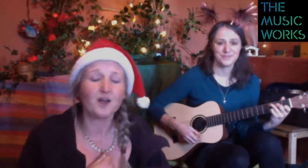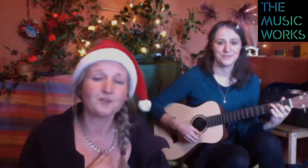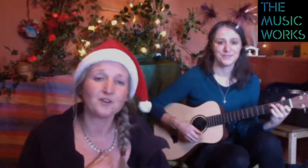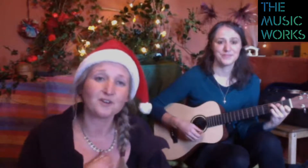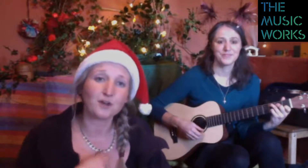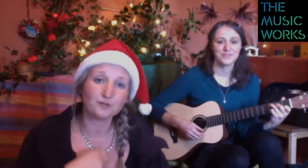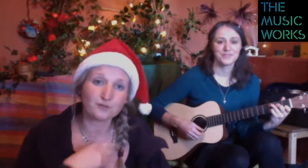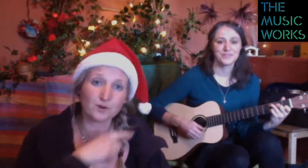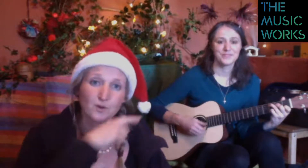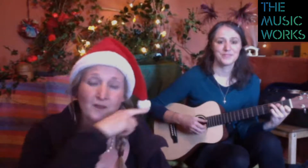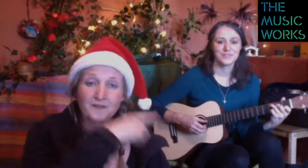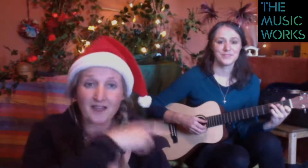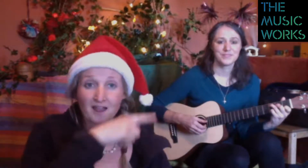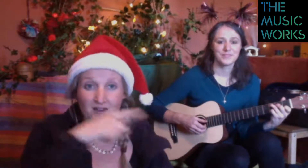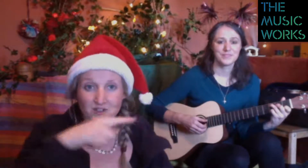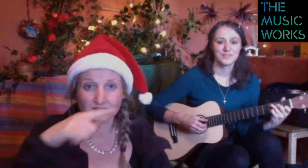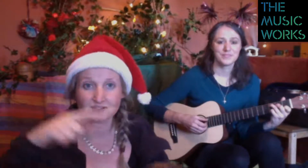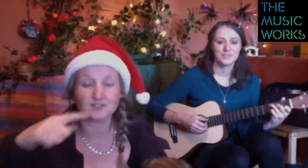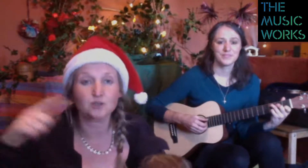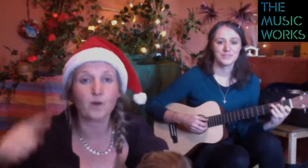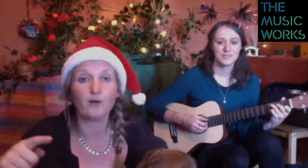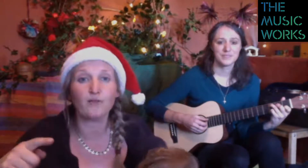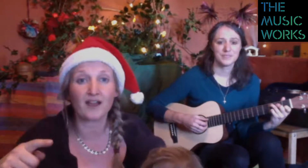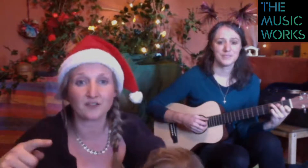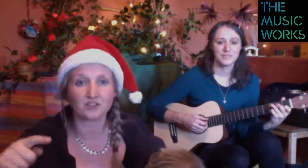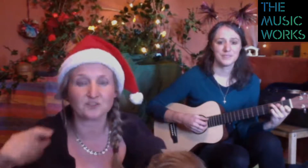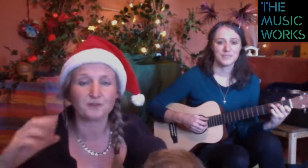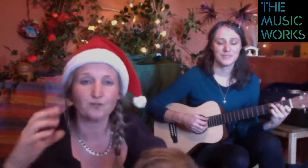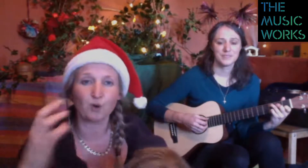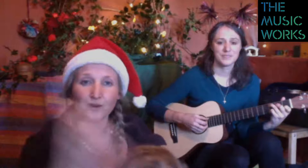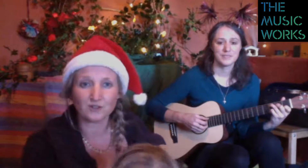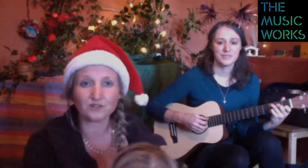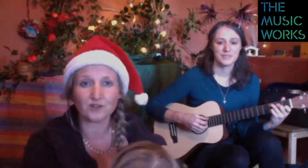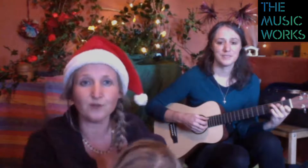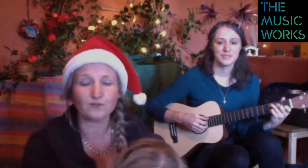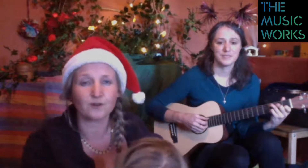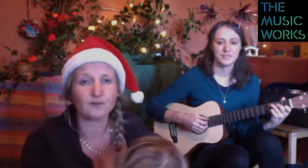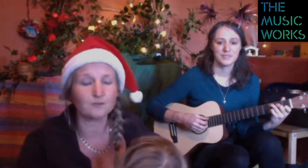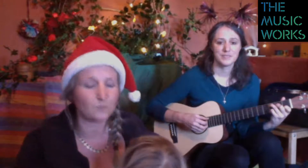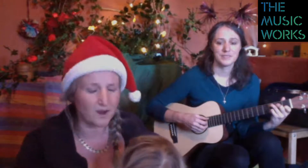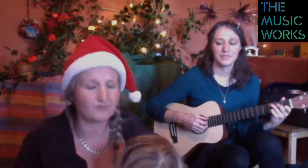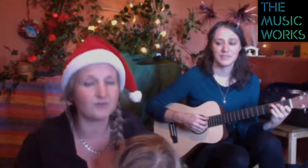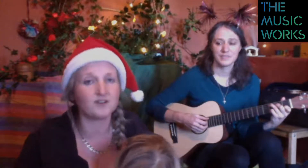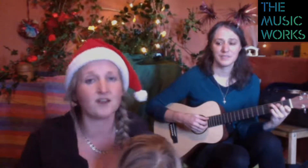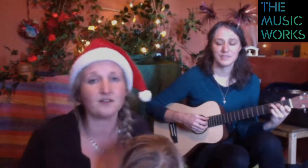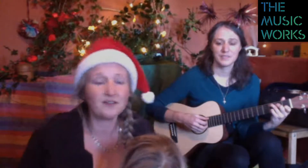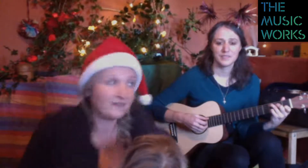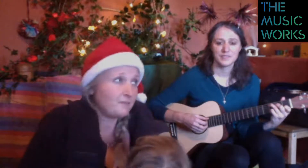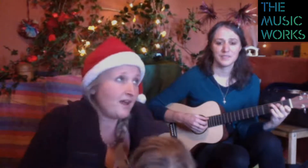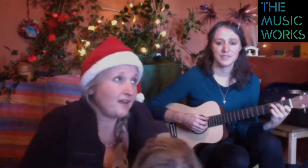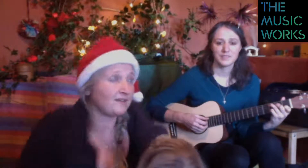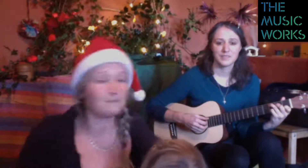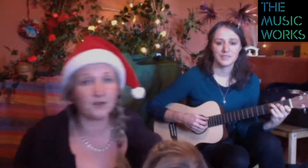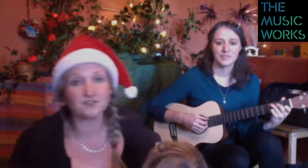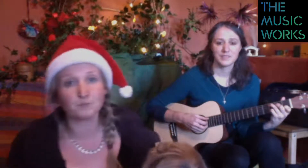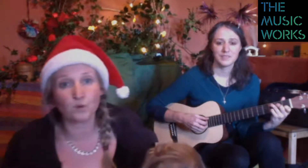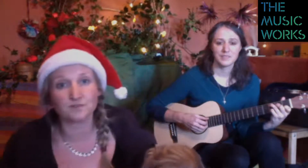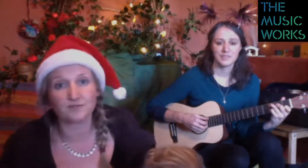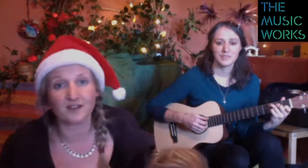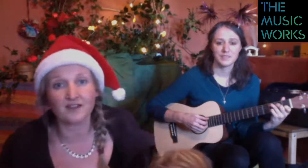going to go through the actions, the 12 actions, before we just go for it with the video. The main, most important thing is